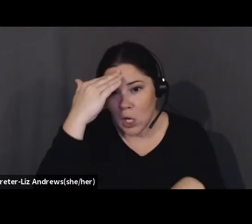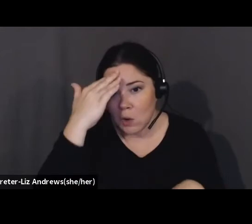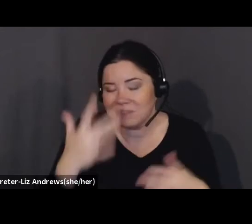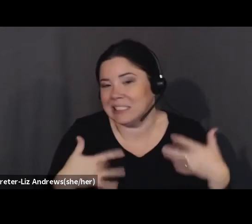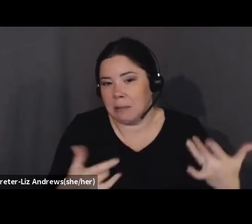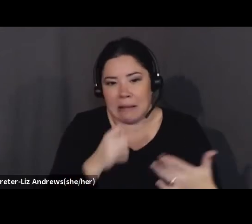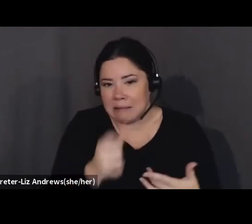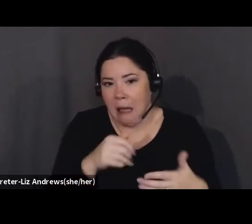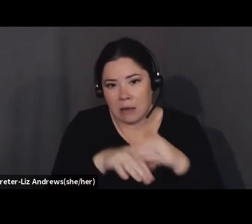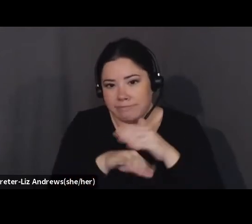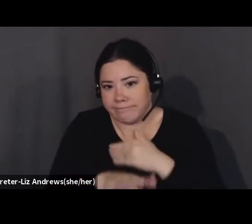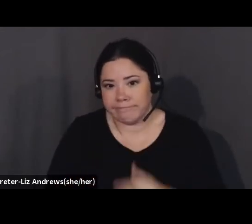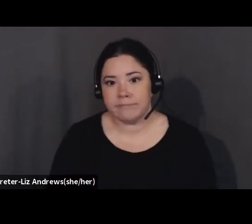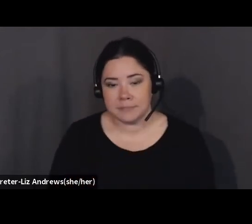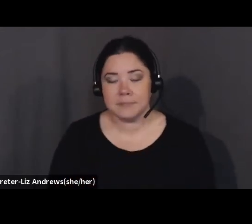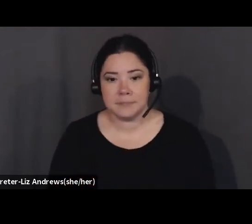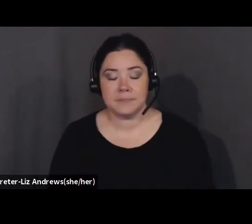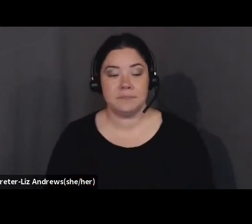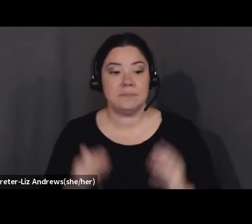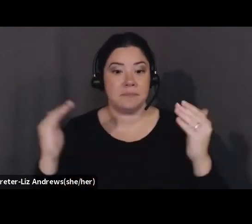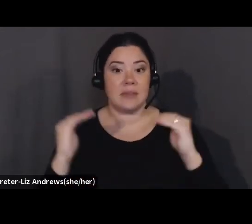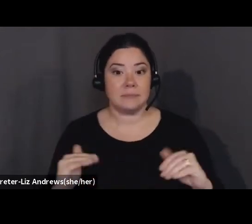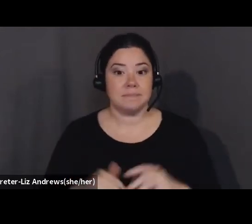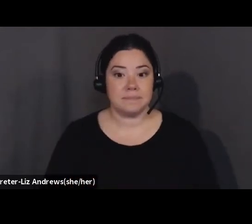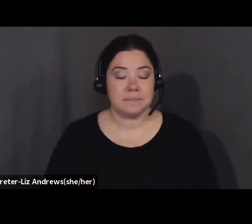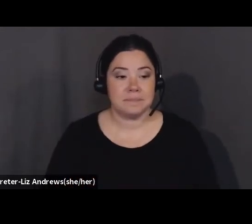not. Next slide, please.